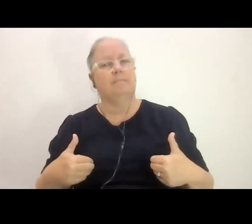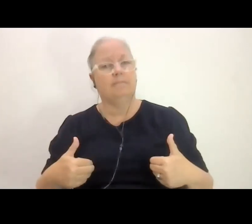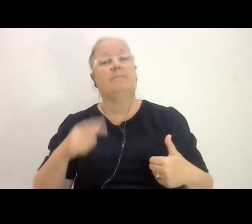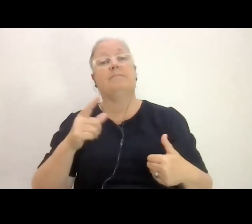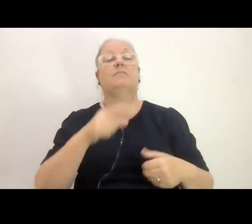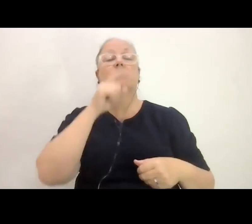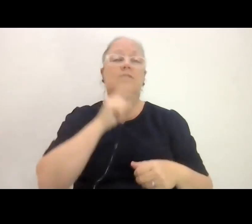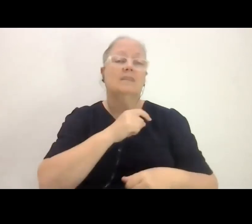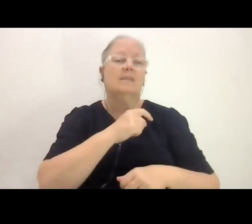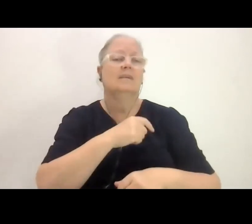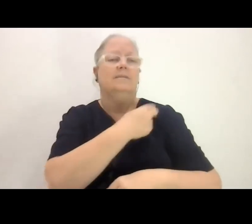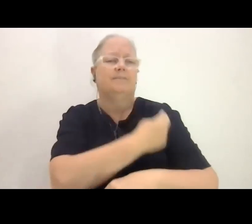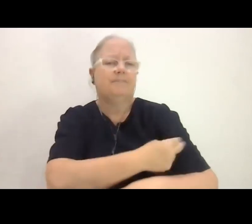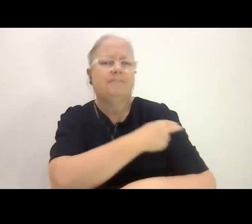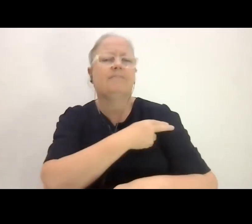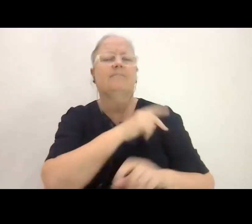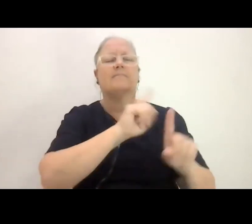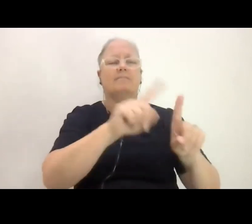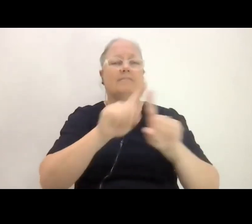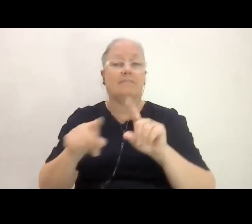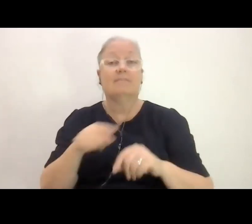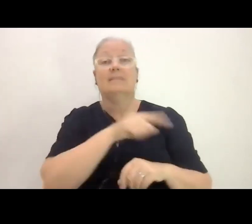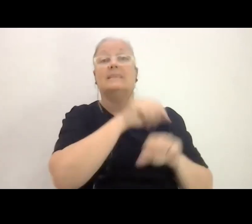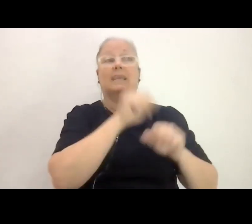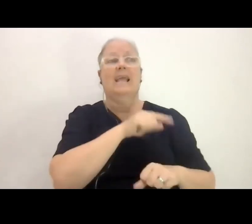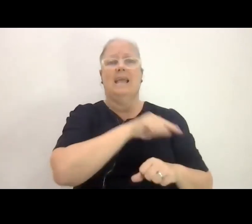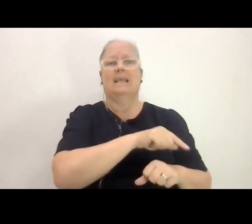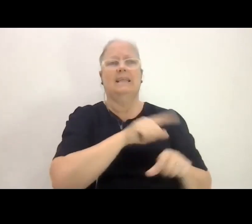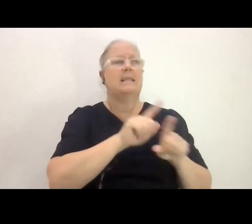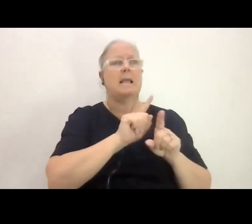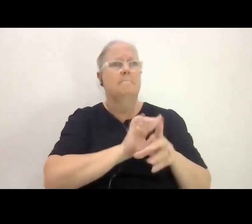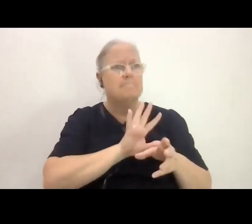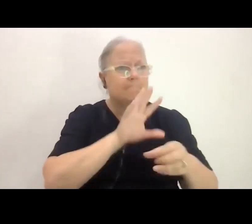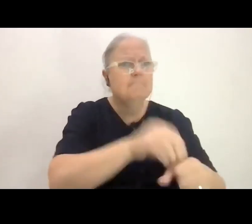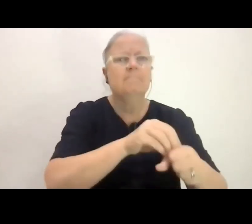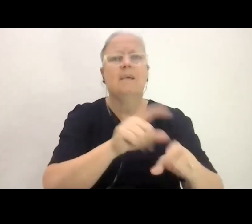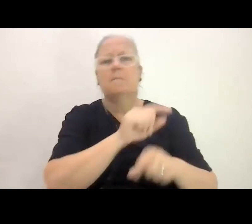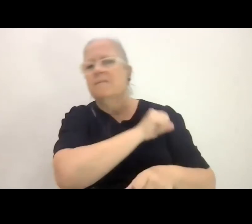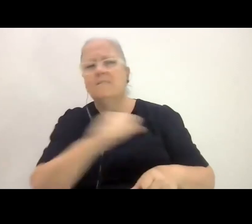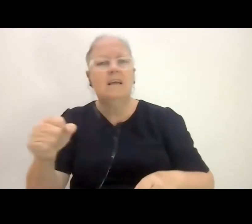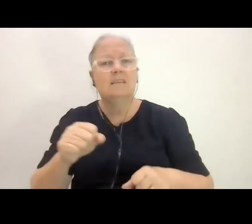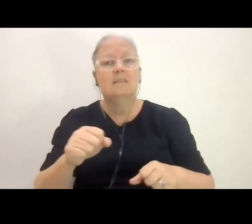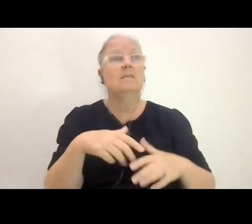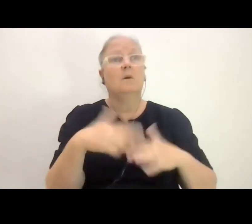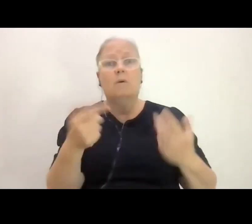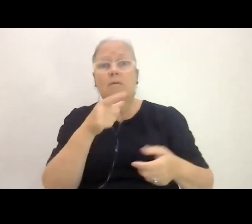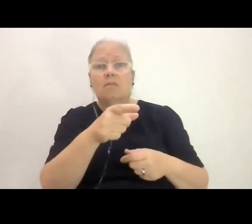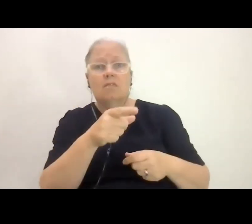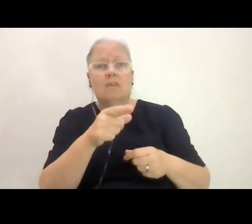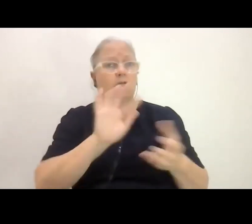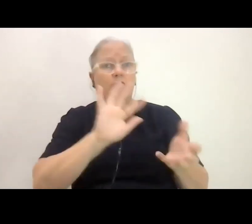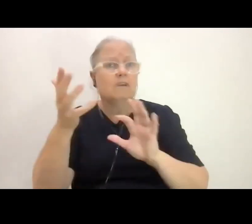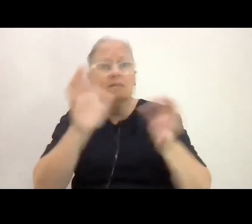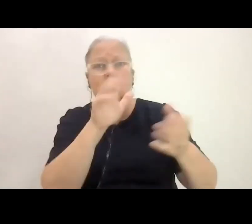Red Crescent societies, that can respond quickly to the unprecedented challenges of the crisis that at once